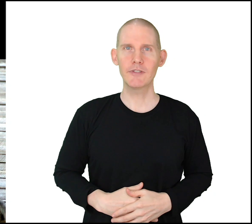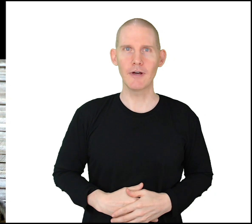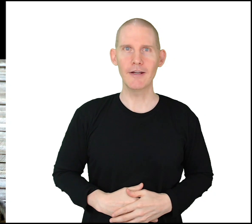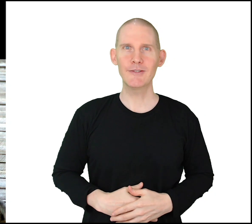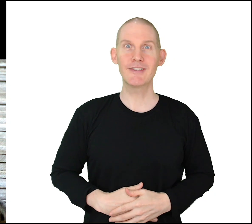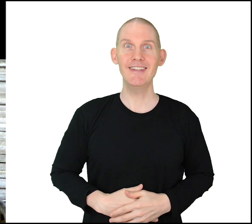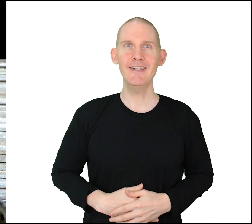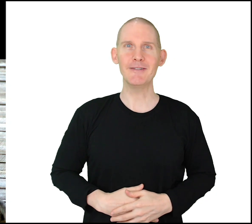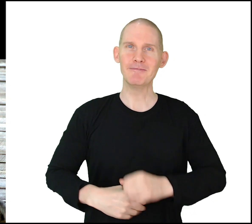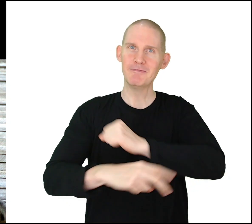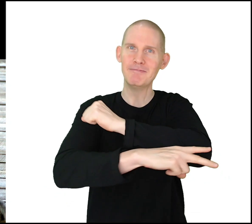sign steal.